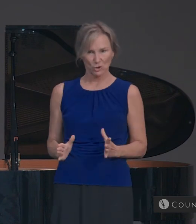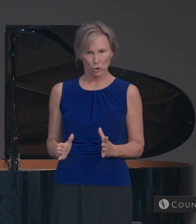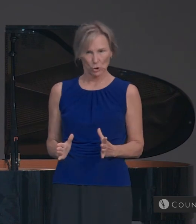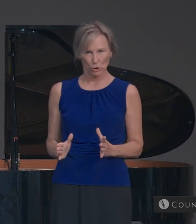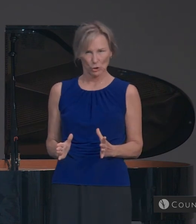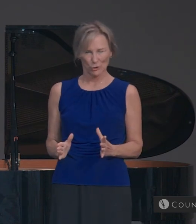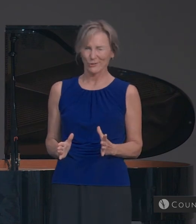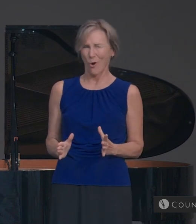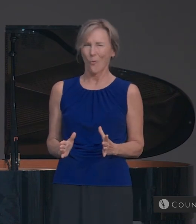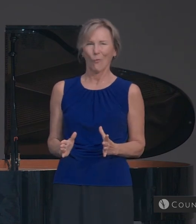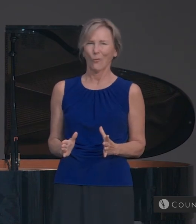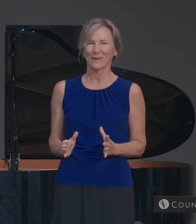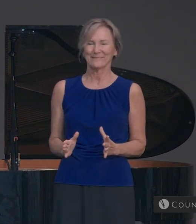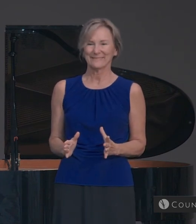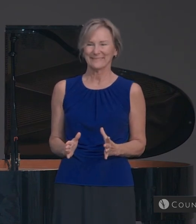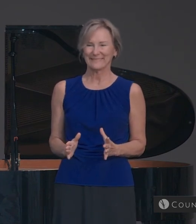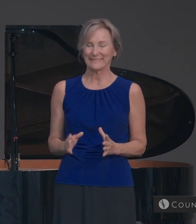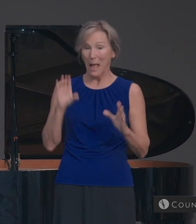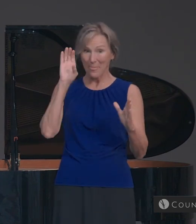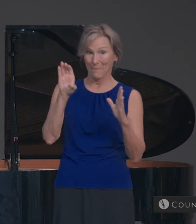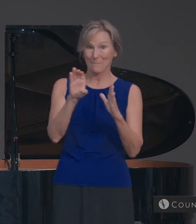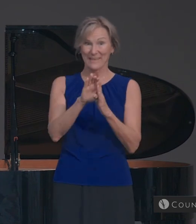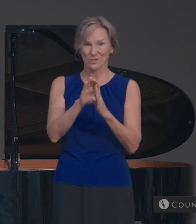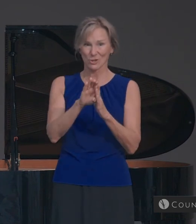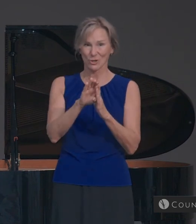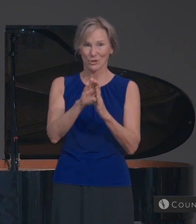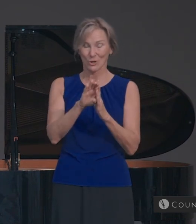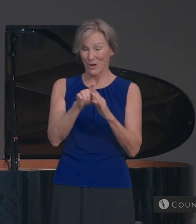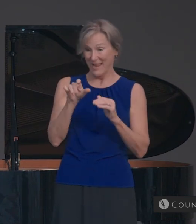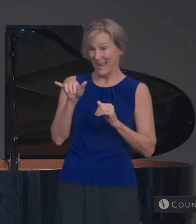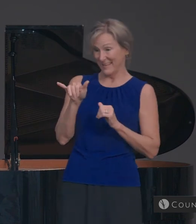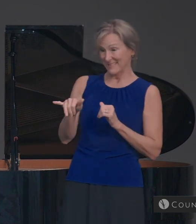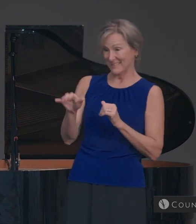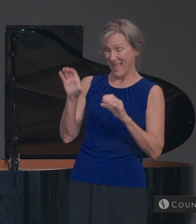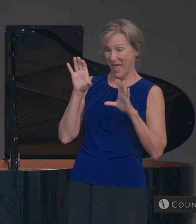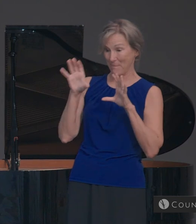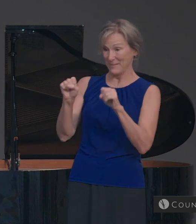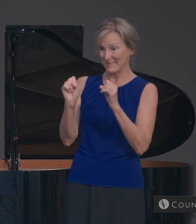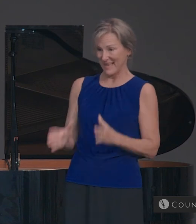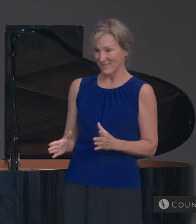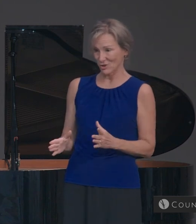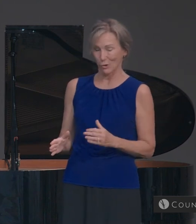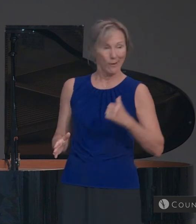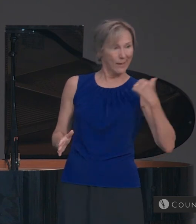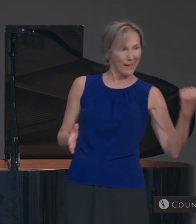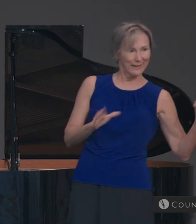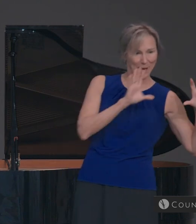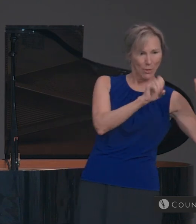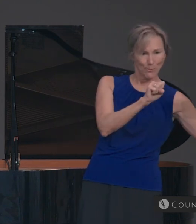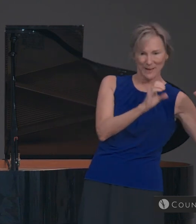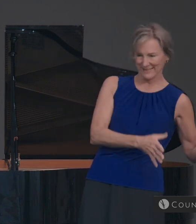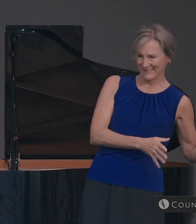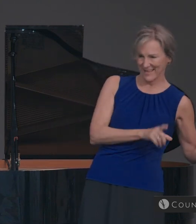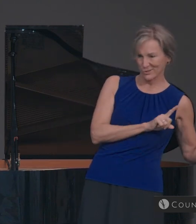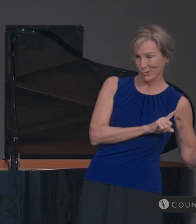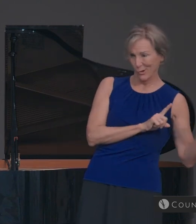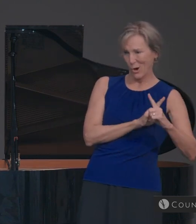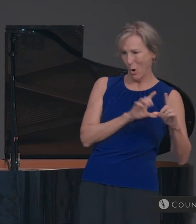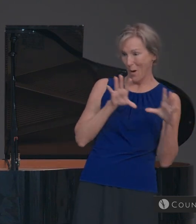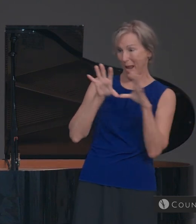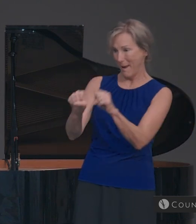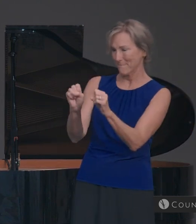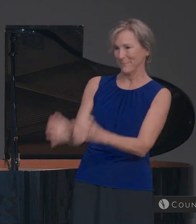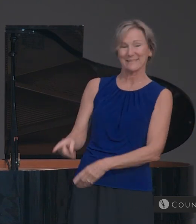words here that says that the possessor would be possessed by another. The city would not remain free. The city would